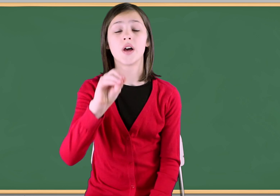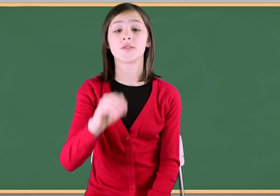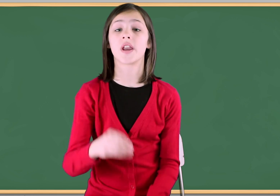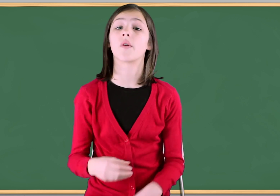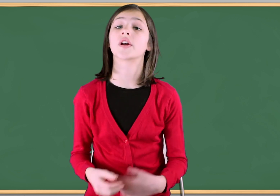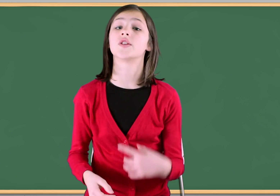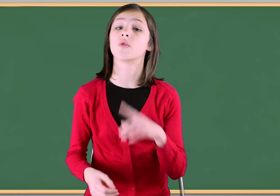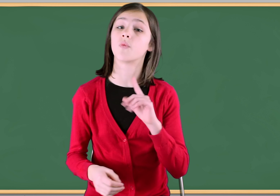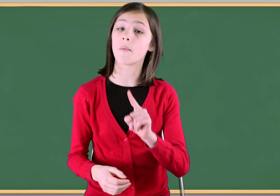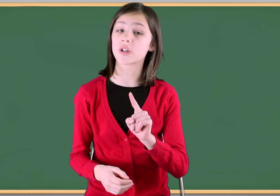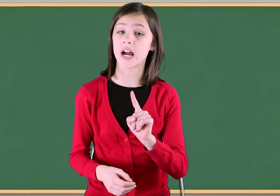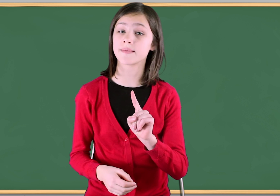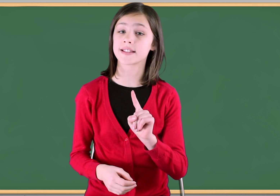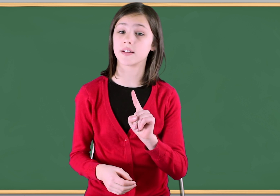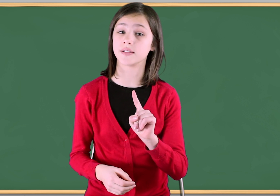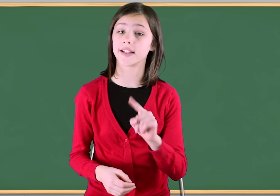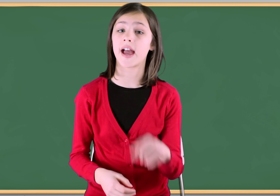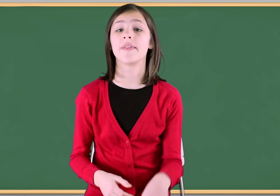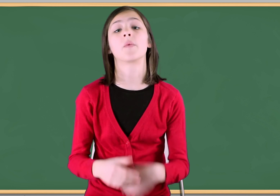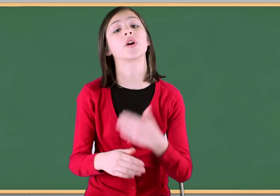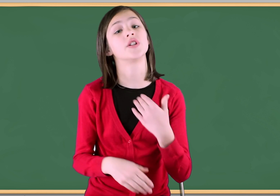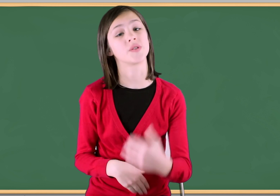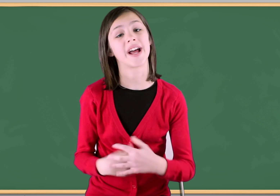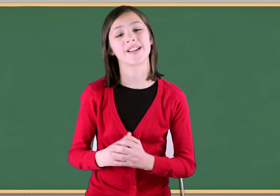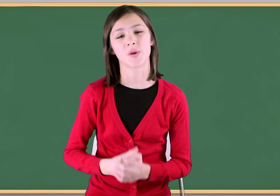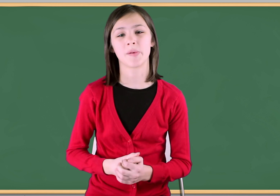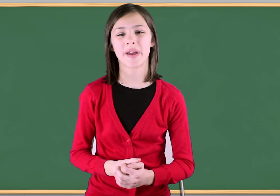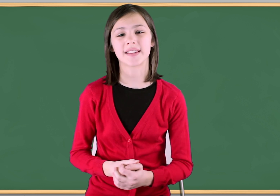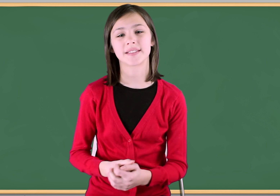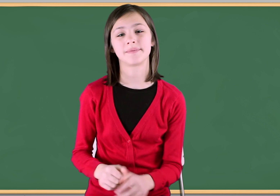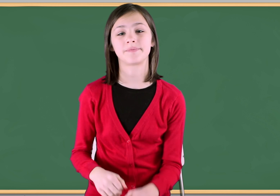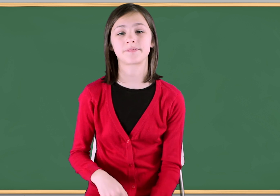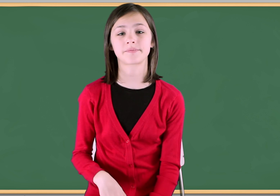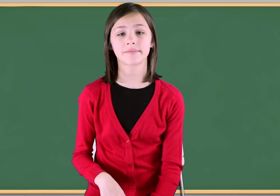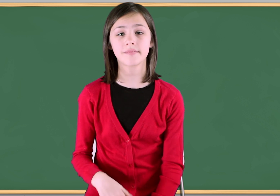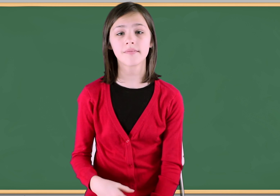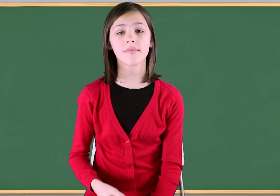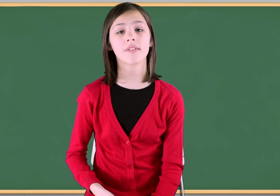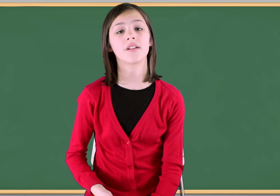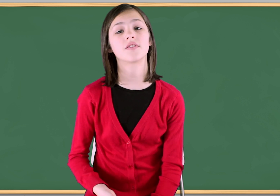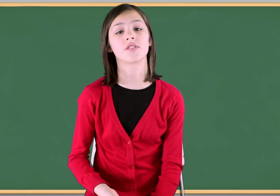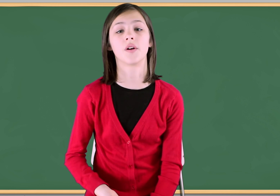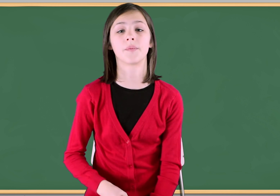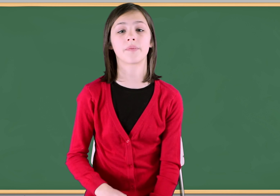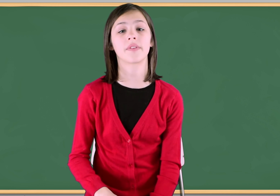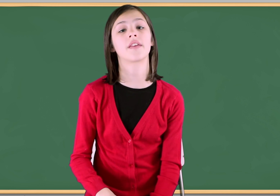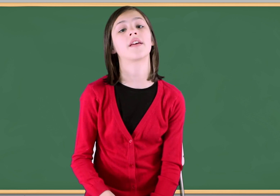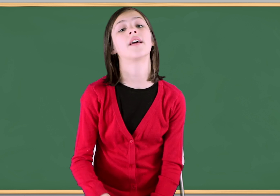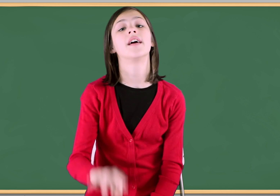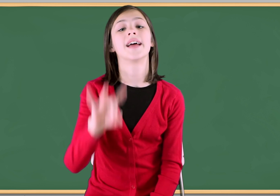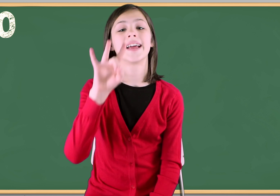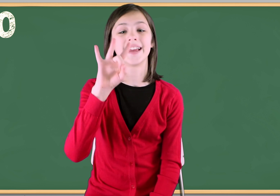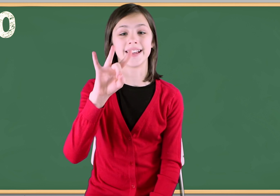So now we're going to do it one more time slowly, and then we're going to do it at a normal pace. So